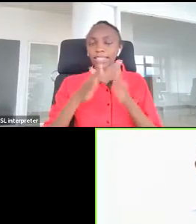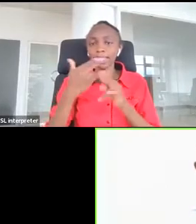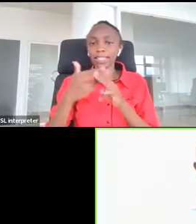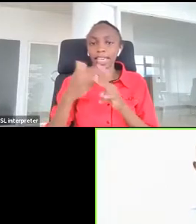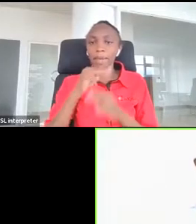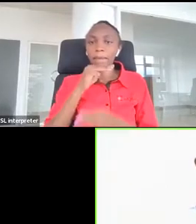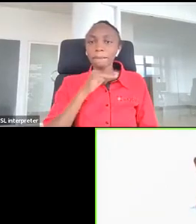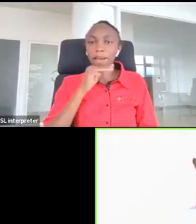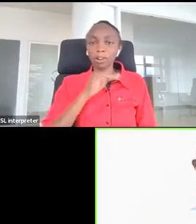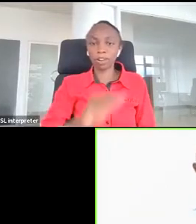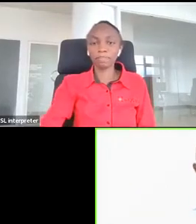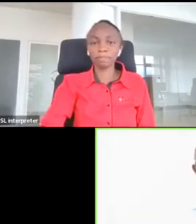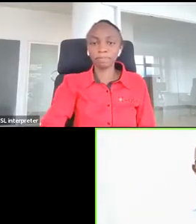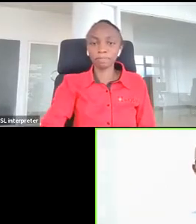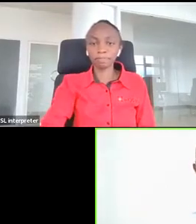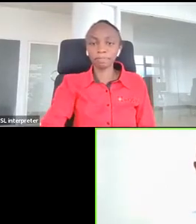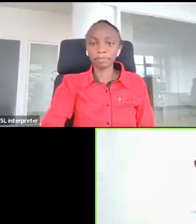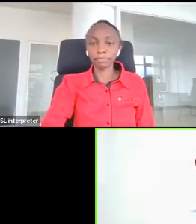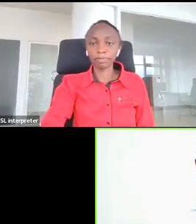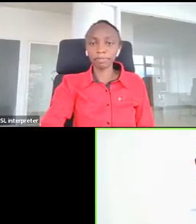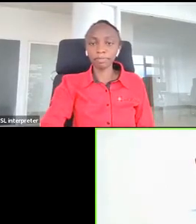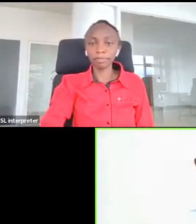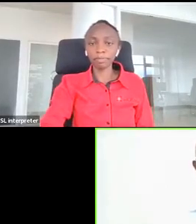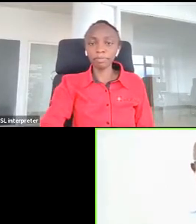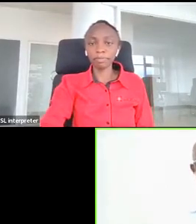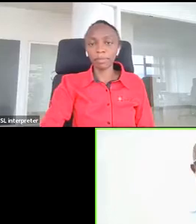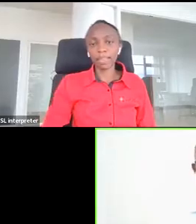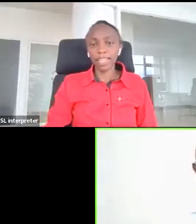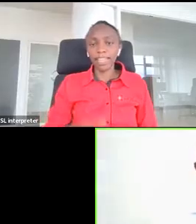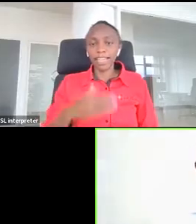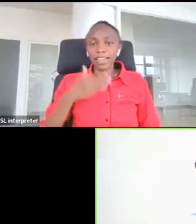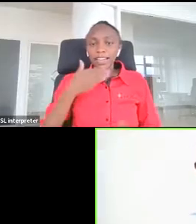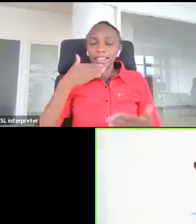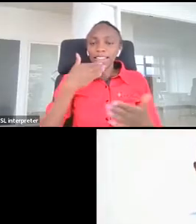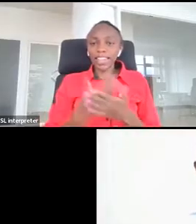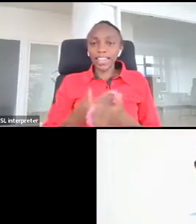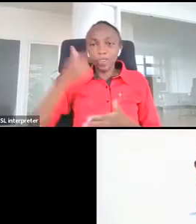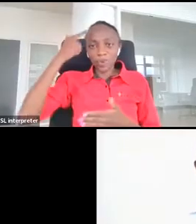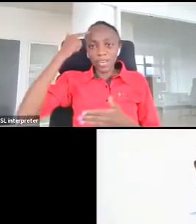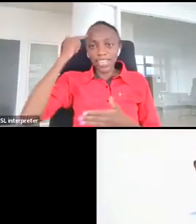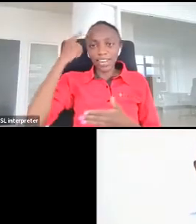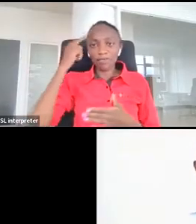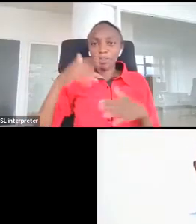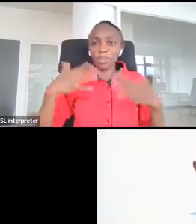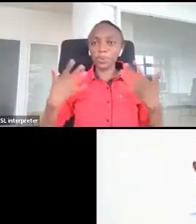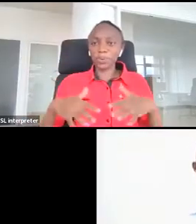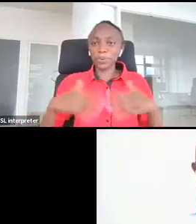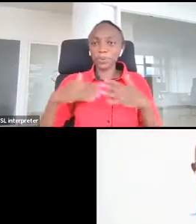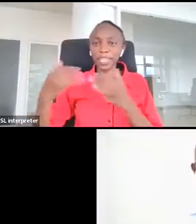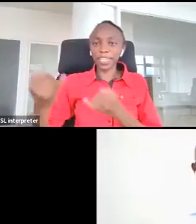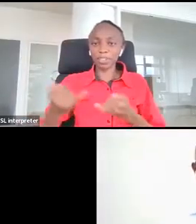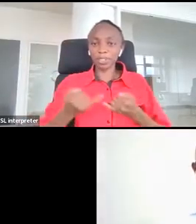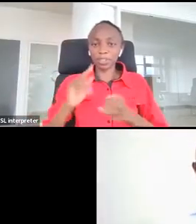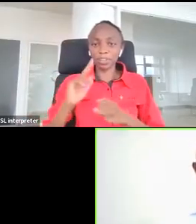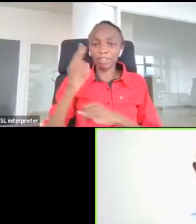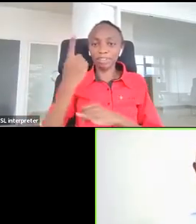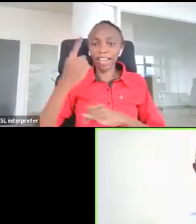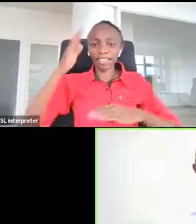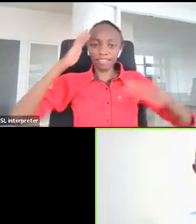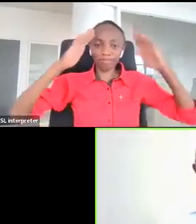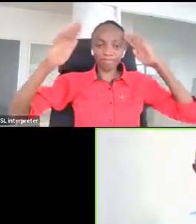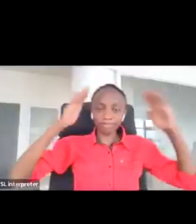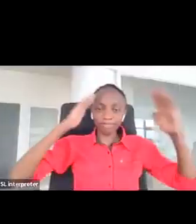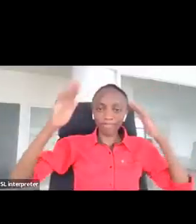Thank you, Lillian, for that wonderful introduction. First, I would like to say hi to